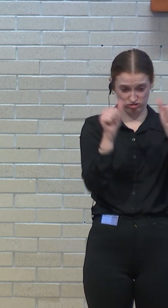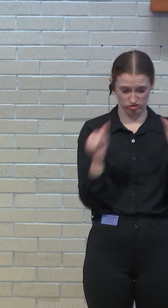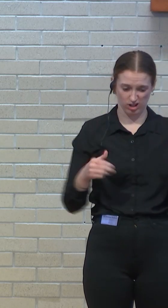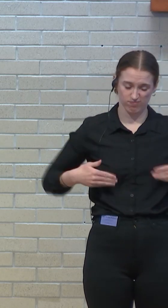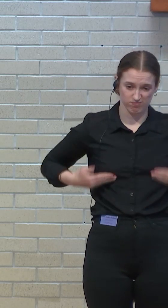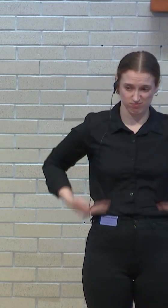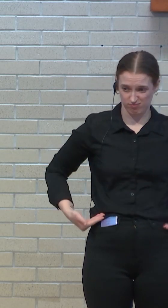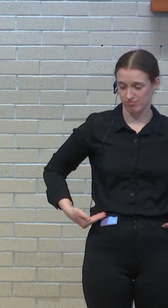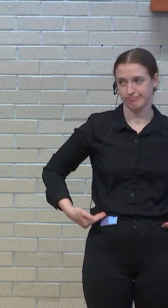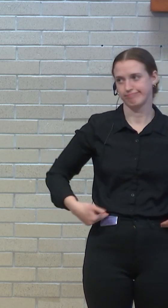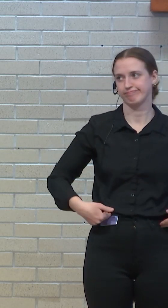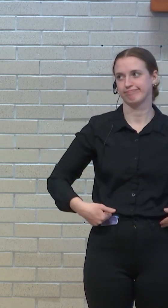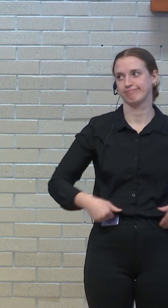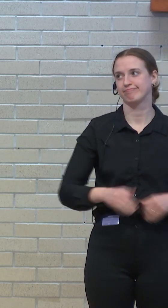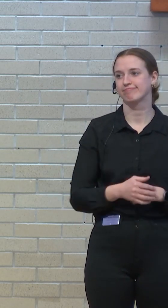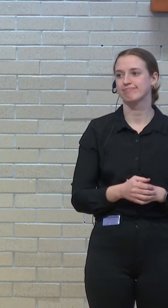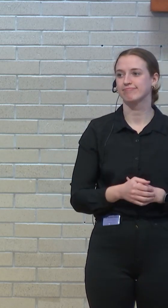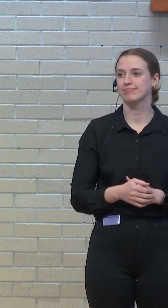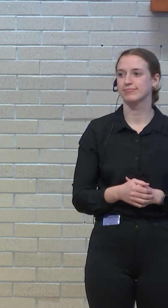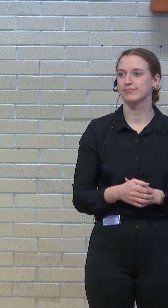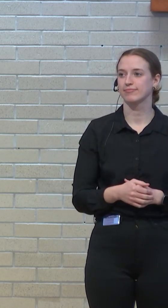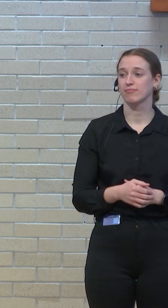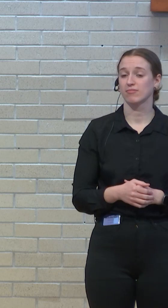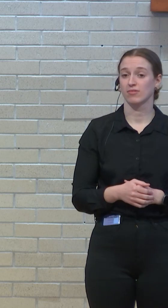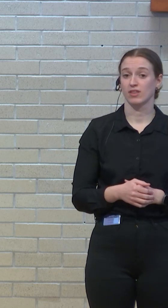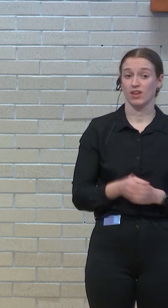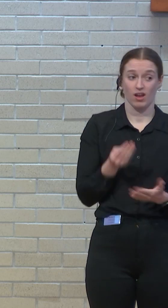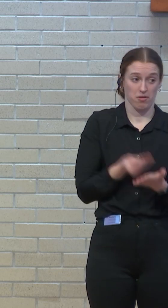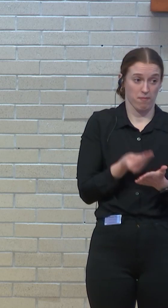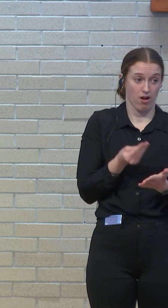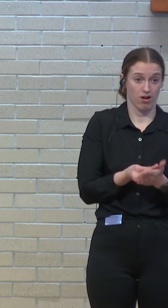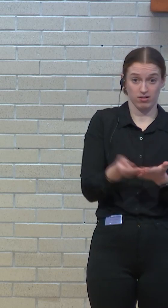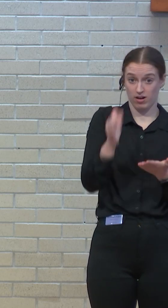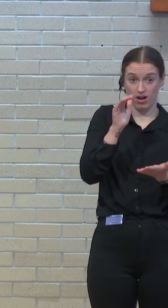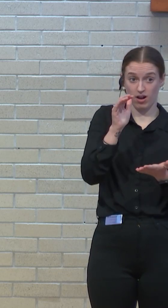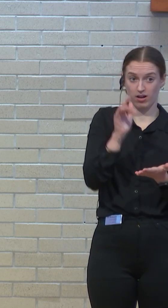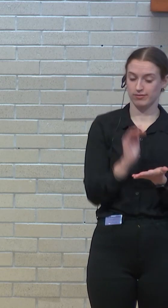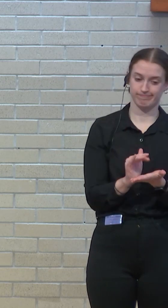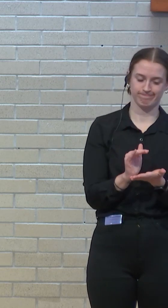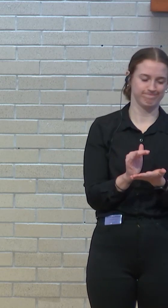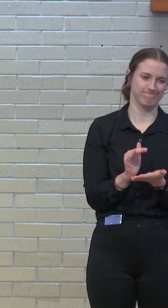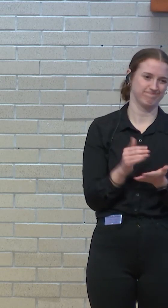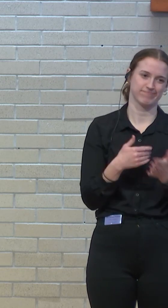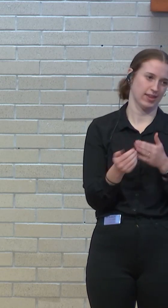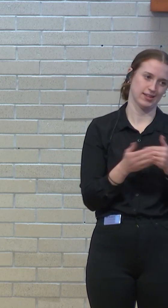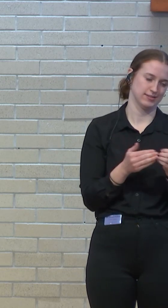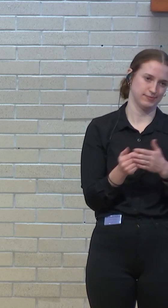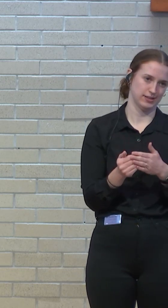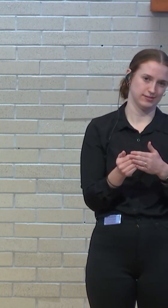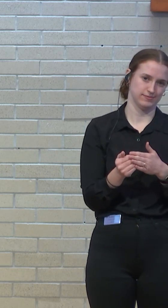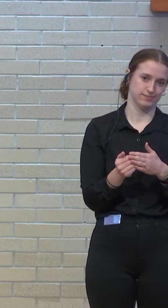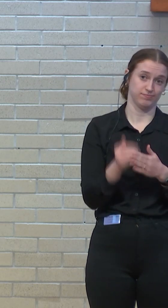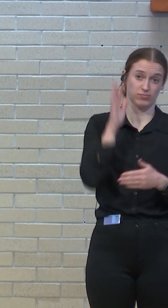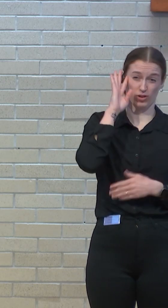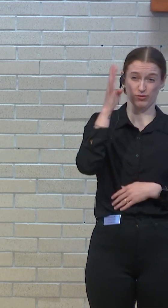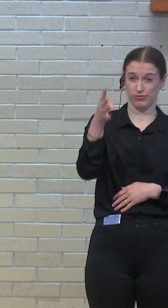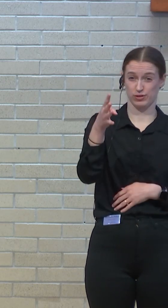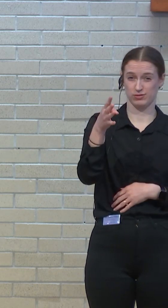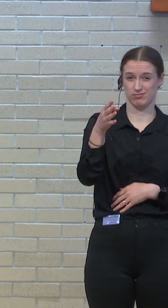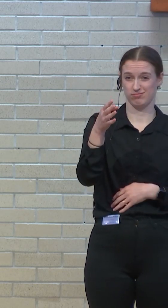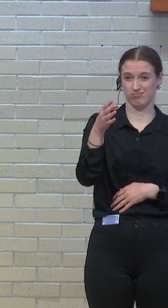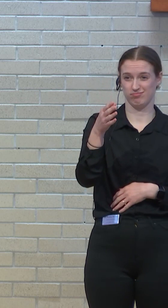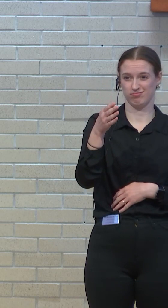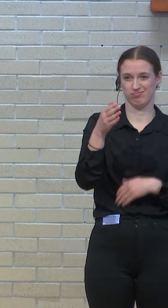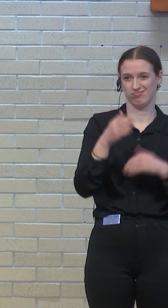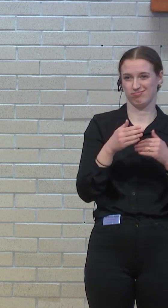are, no matter how much money's in your pocket. No matter you don't know what the future looks like, God